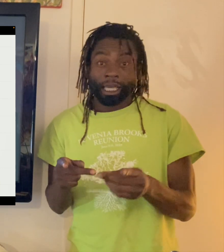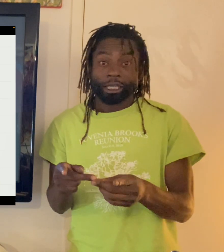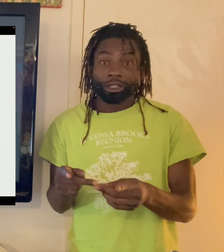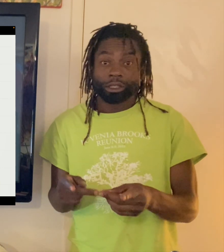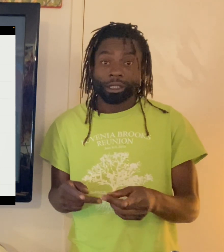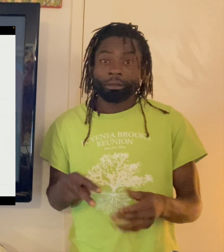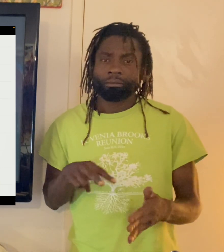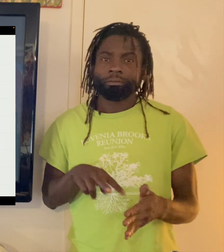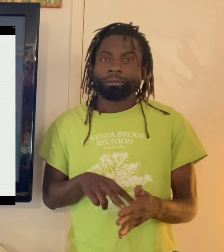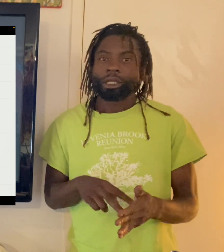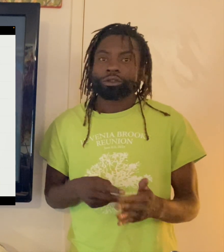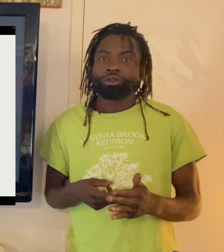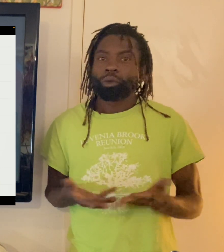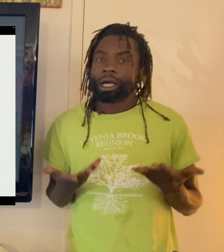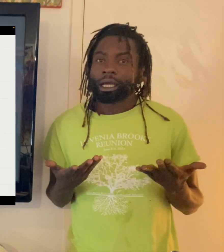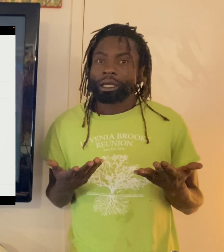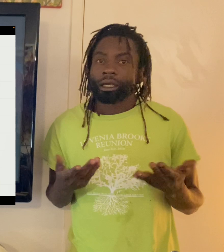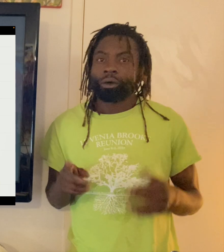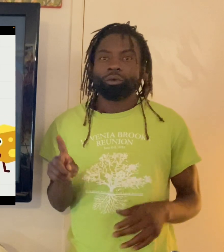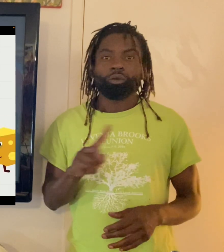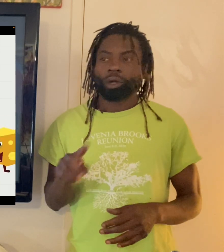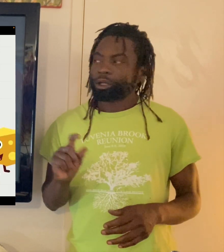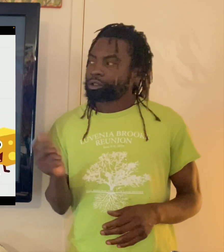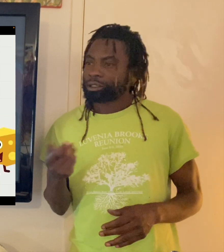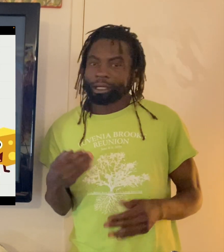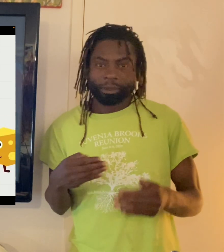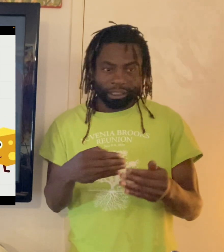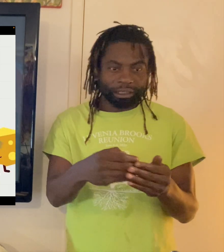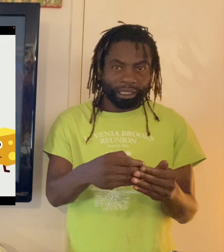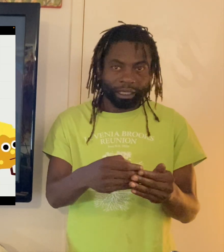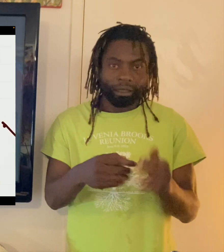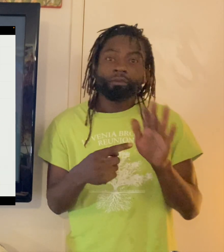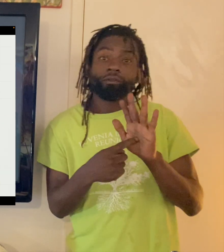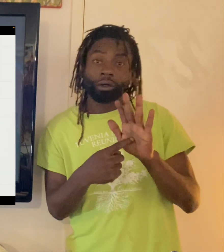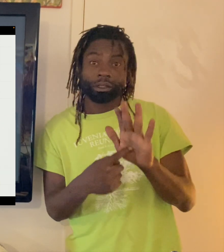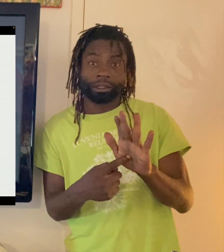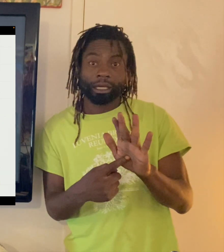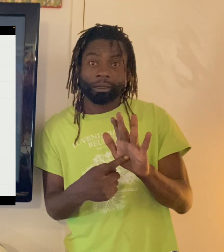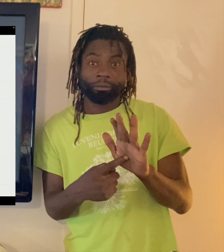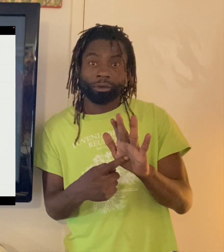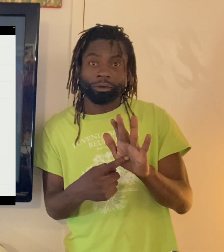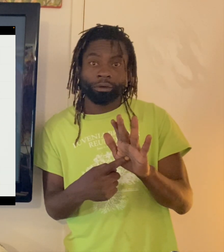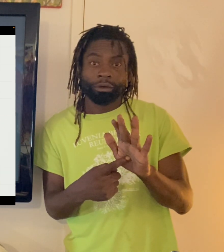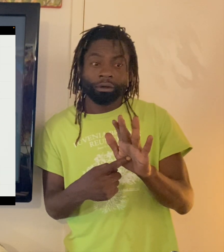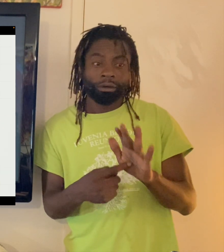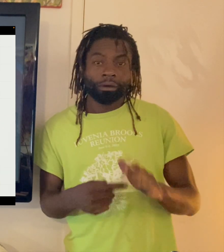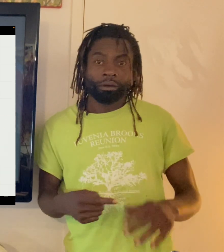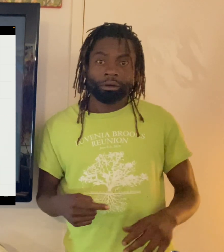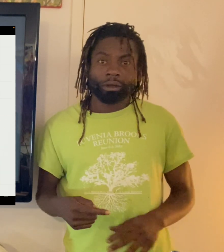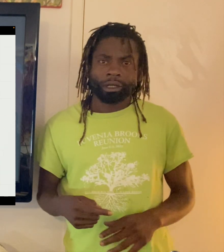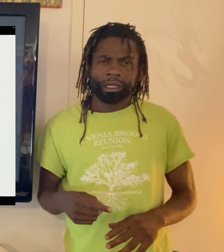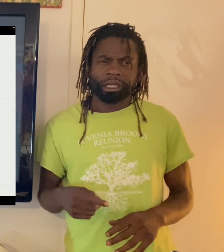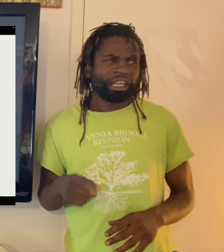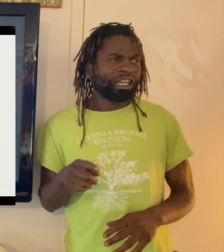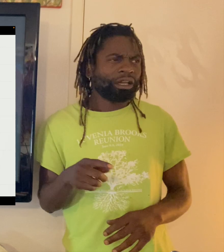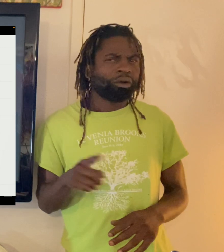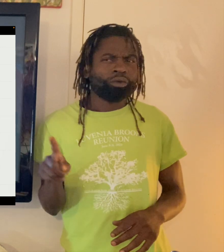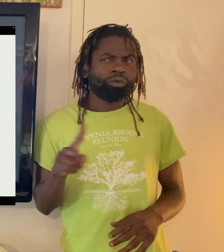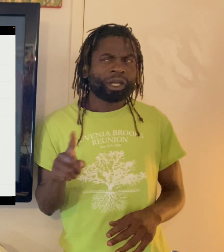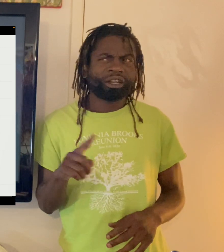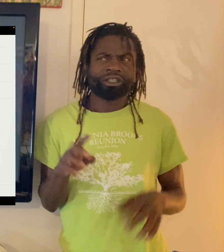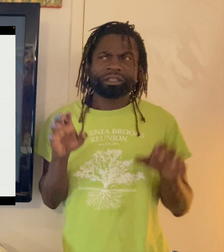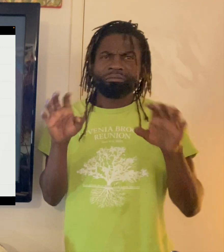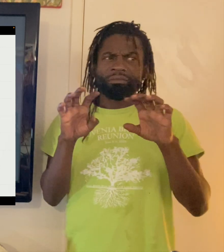location is where something is. Location! For example, somebody told me there is a monster in